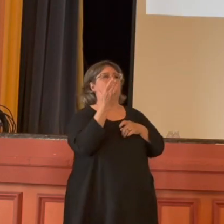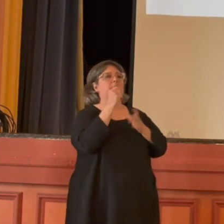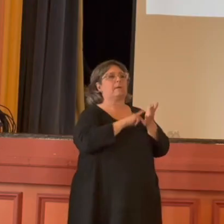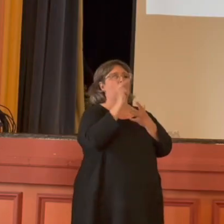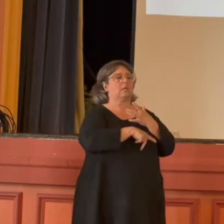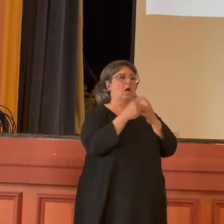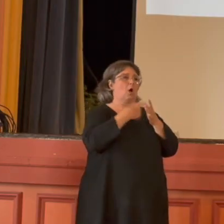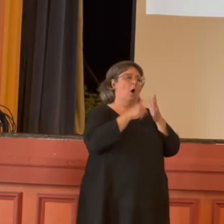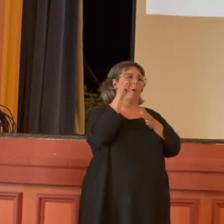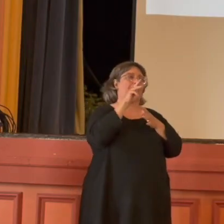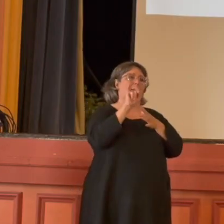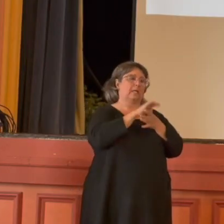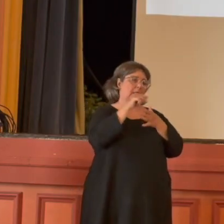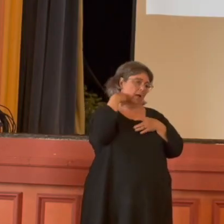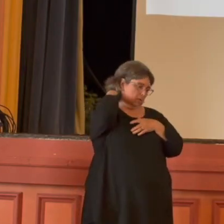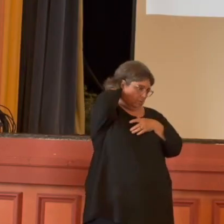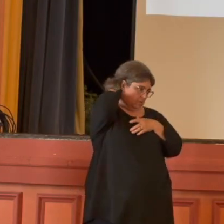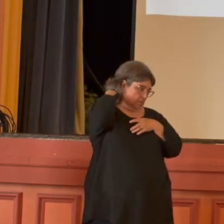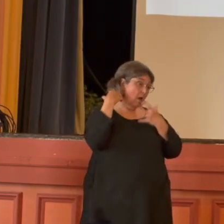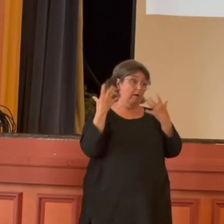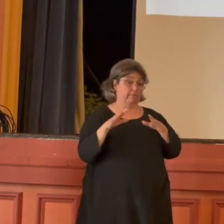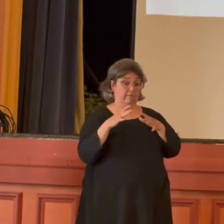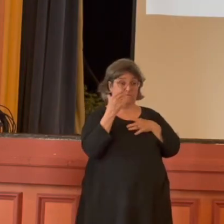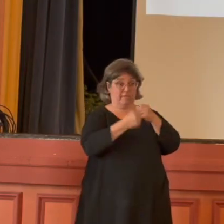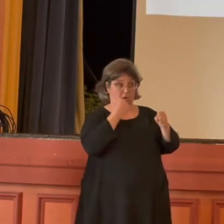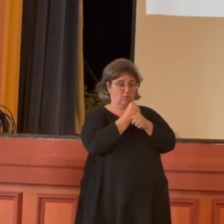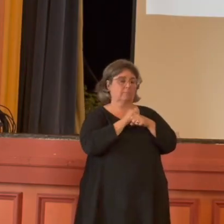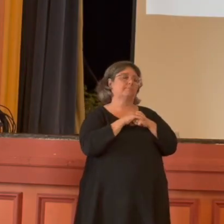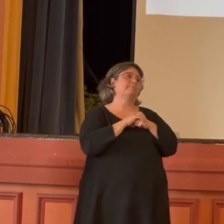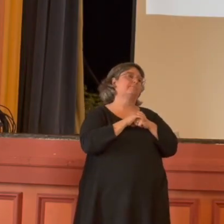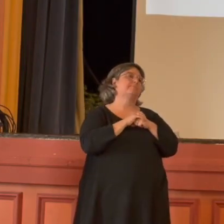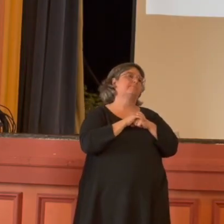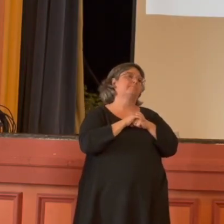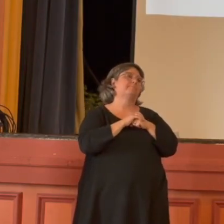It's costing about $1 billion to be completed over 15 years.